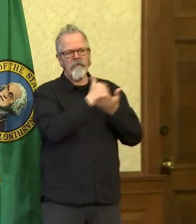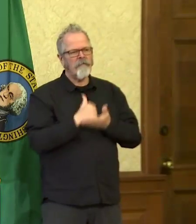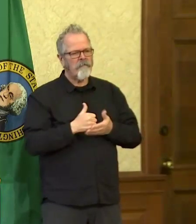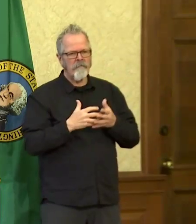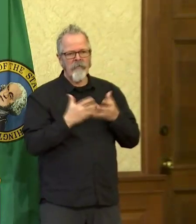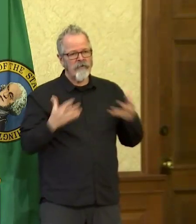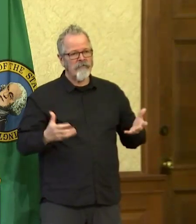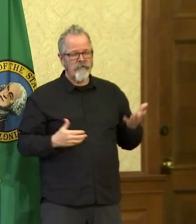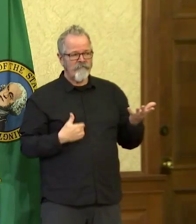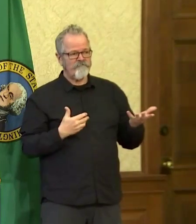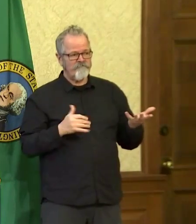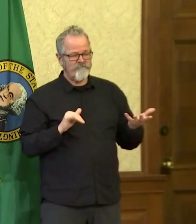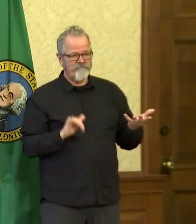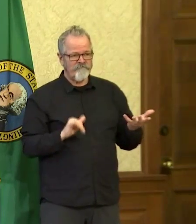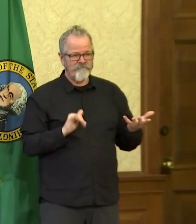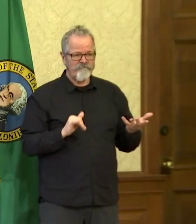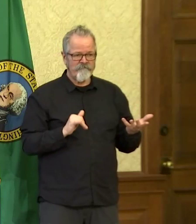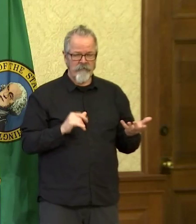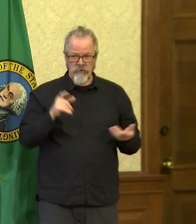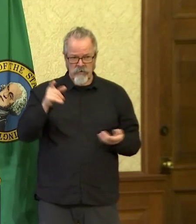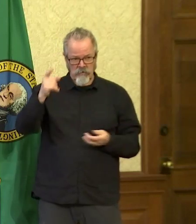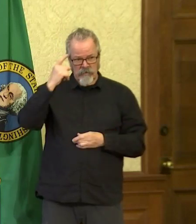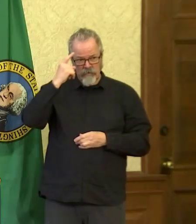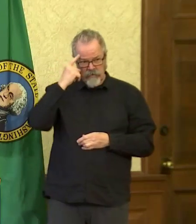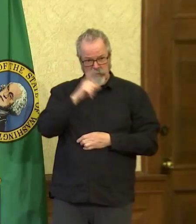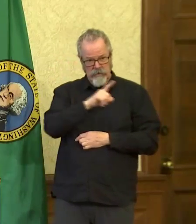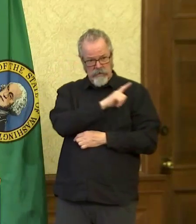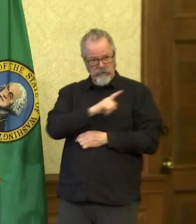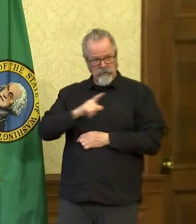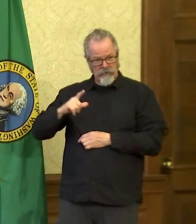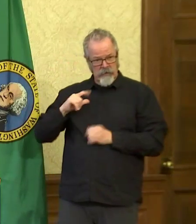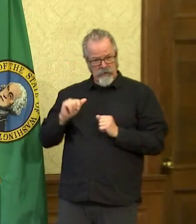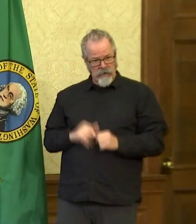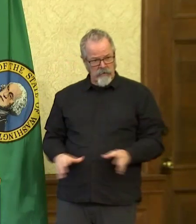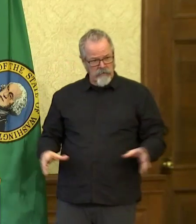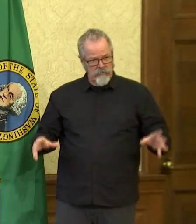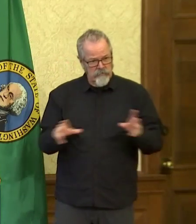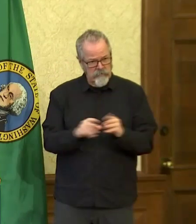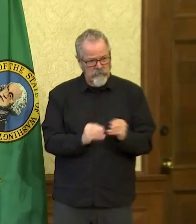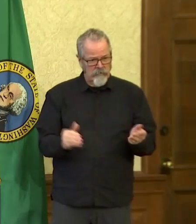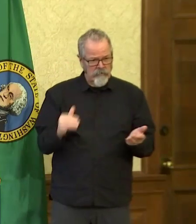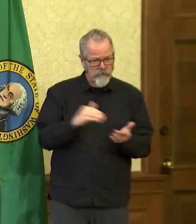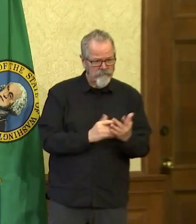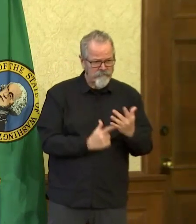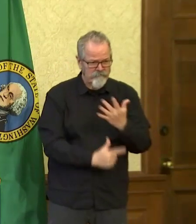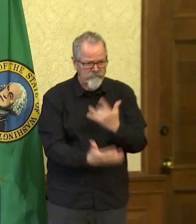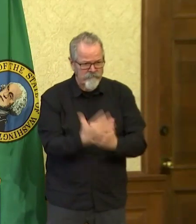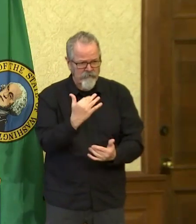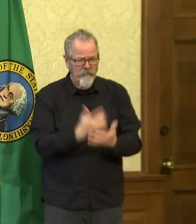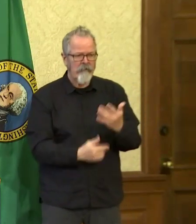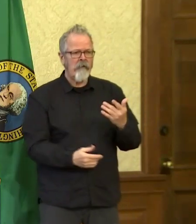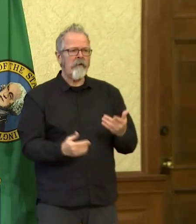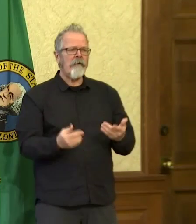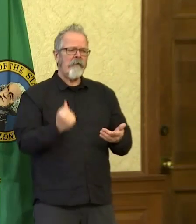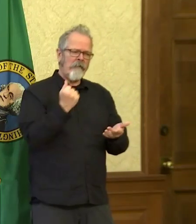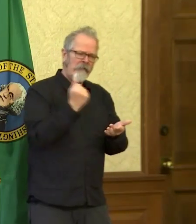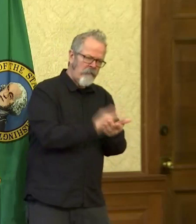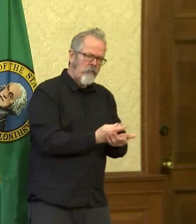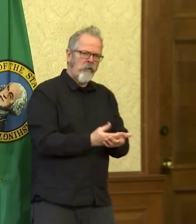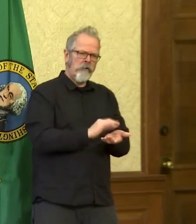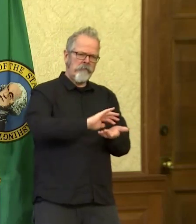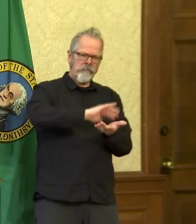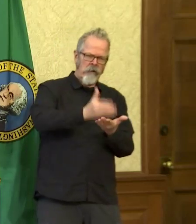county or city government from the money that you guys received from the CARES Act? So there is that yes, there